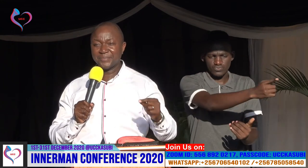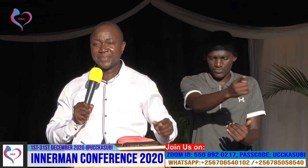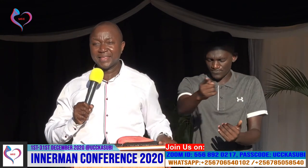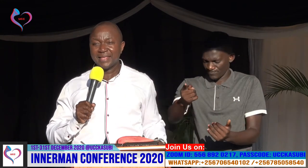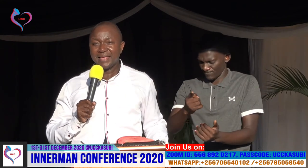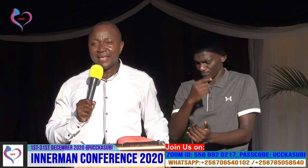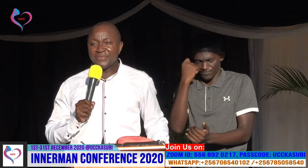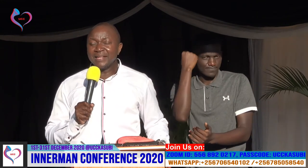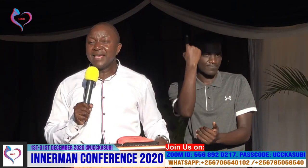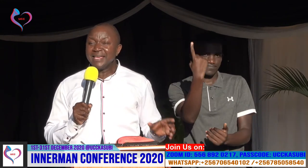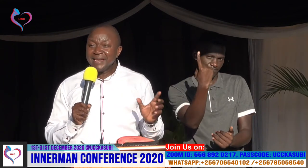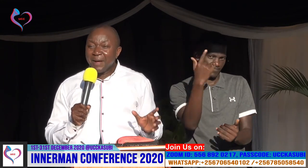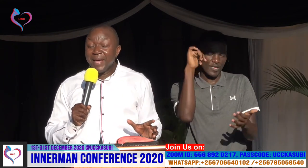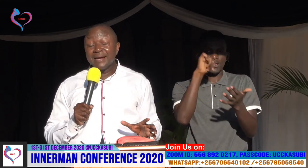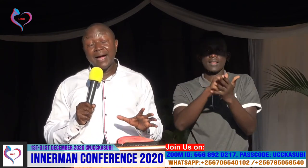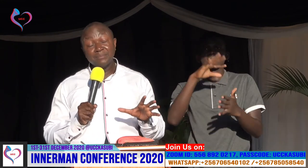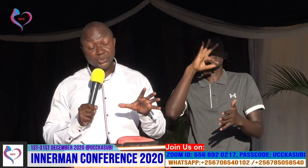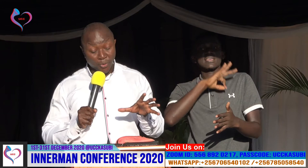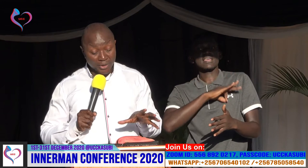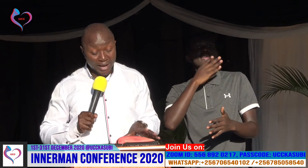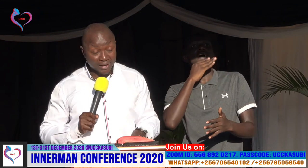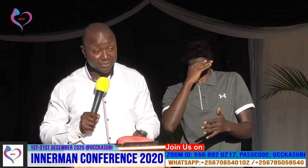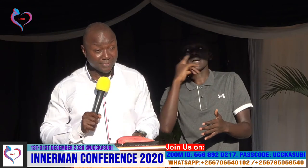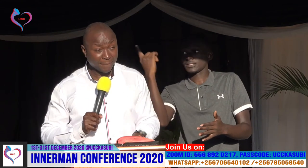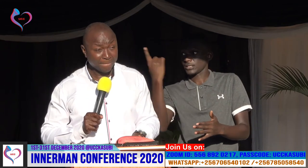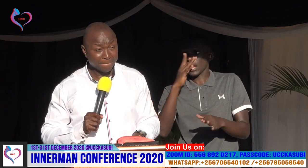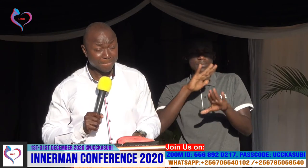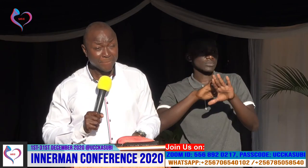understand that the inner man comes on